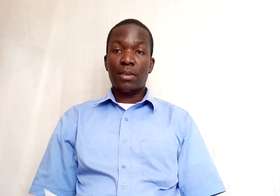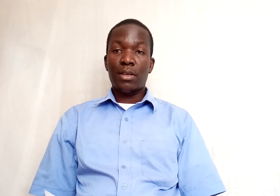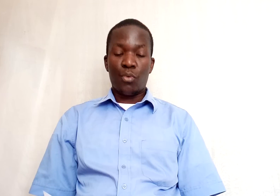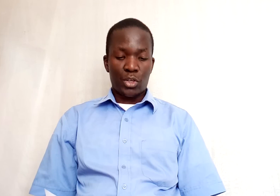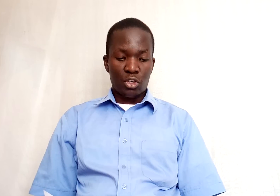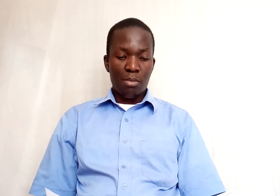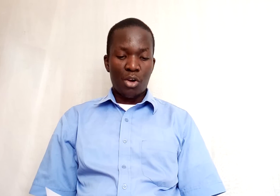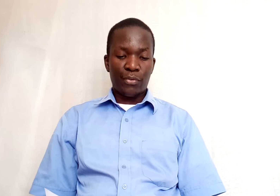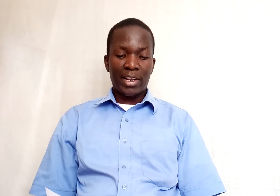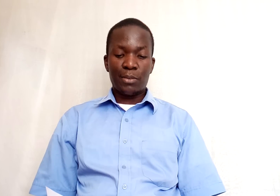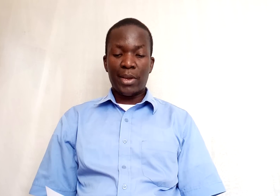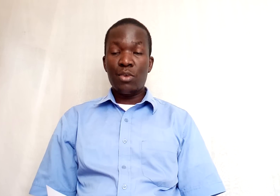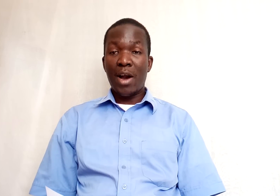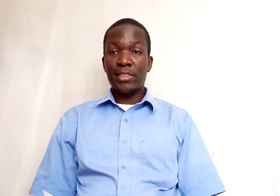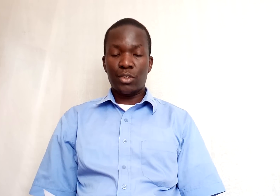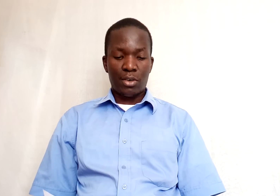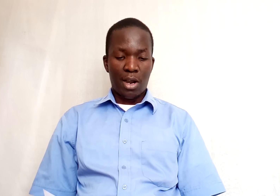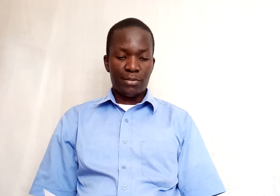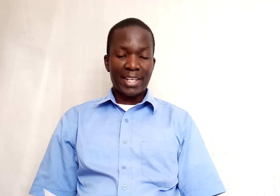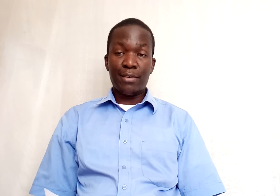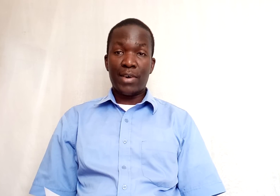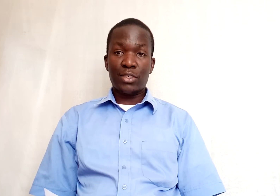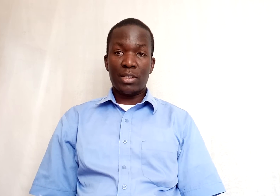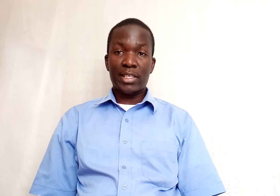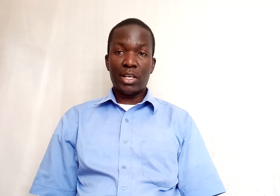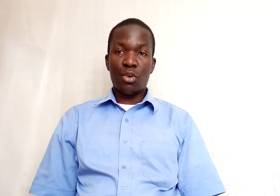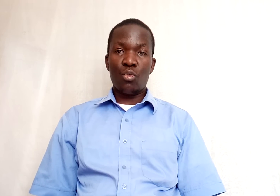we are talking about finger-spelled words, so I've done the first one. The second one,